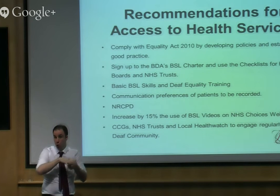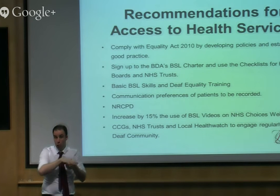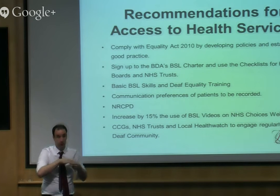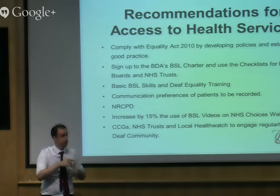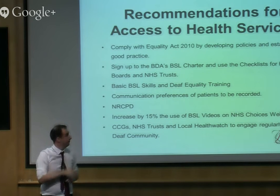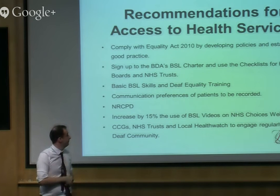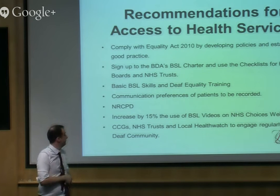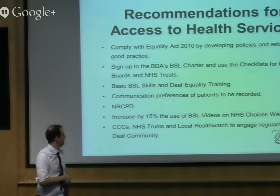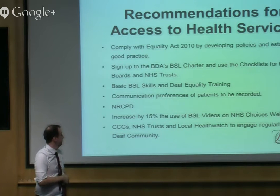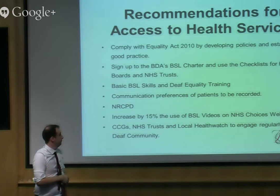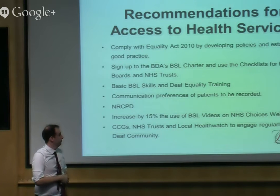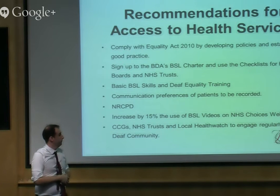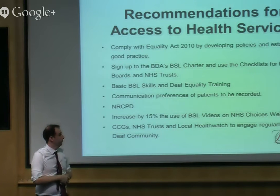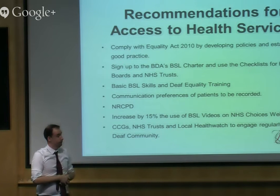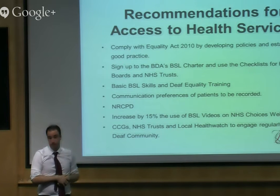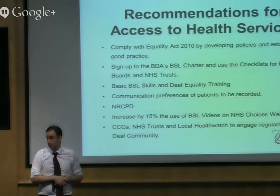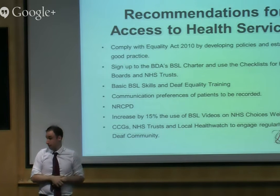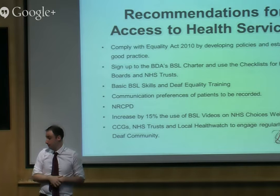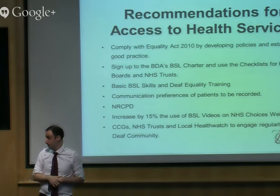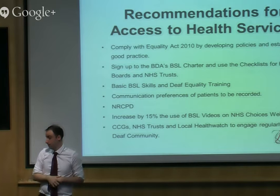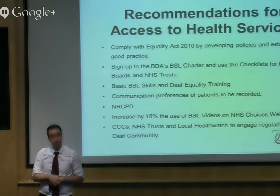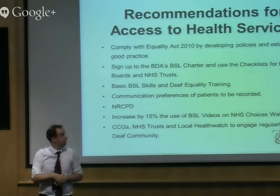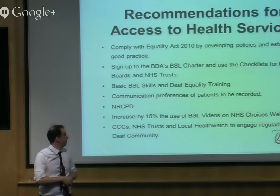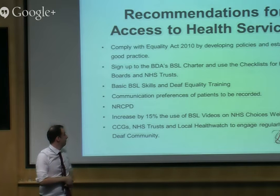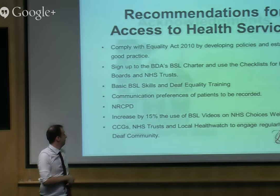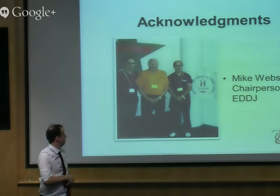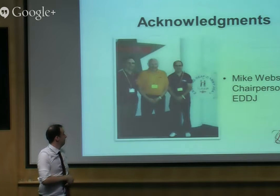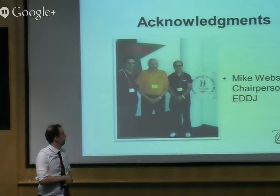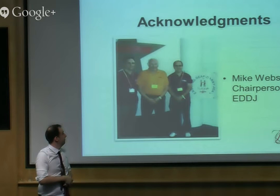local deaf communities. We should have a voice with these local health watches